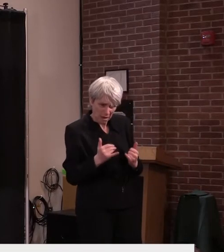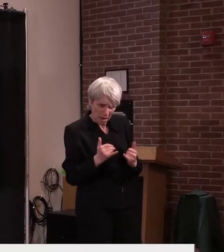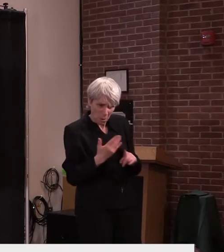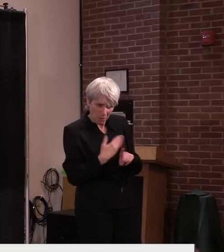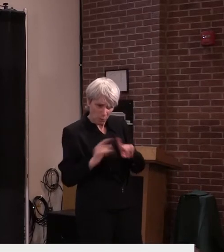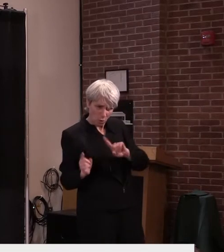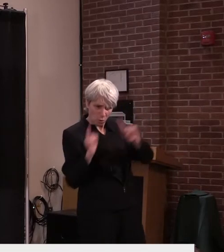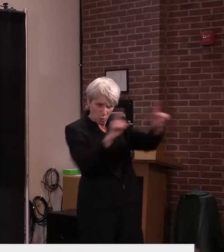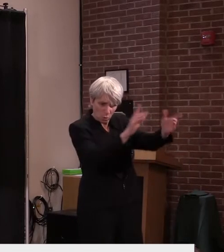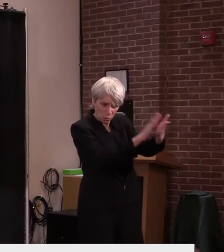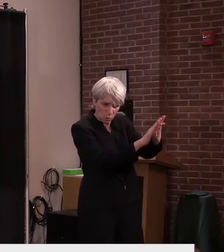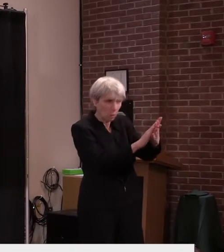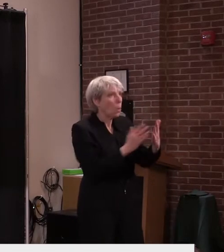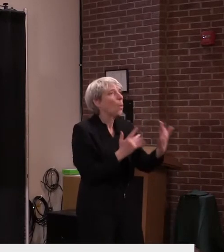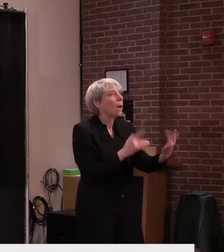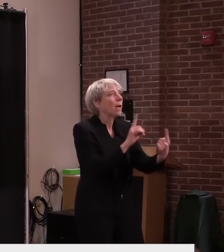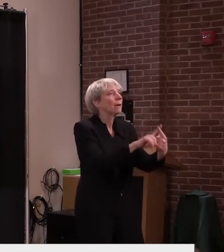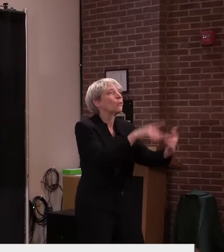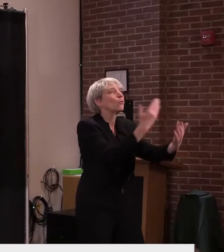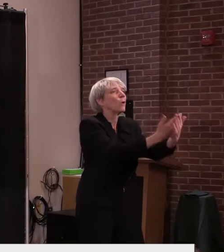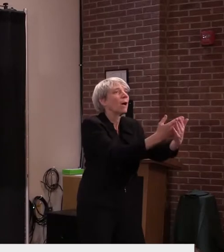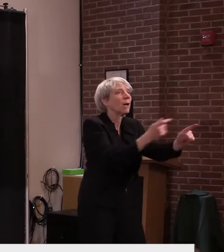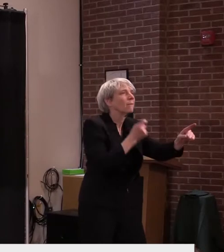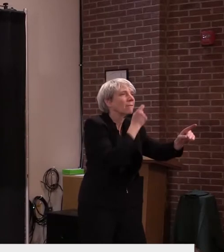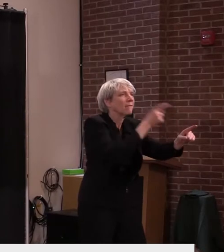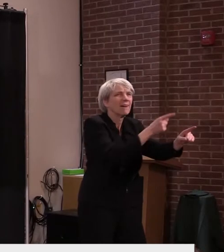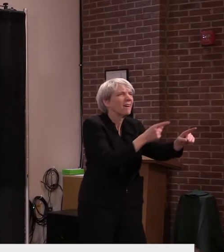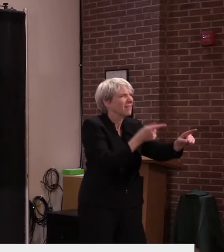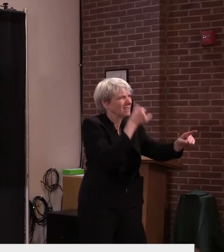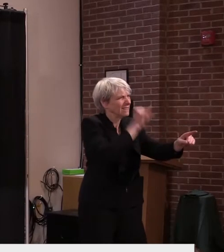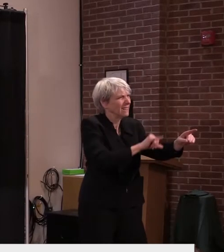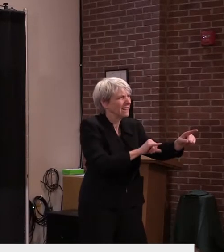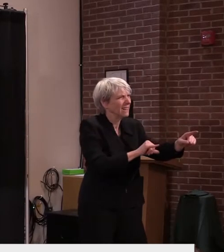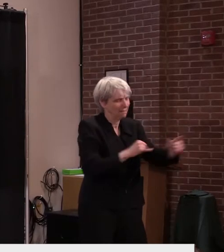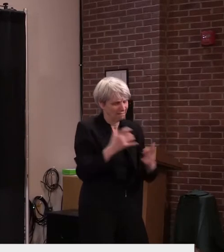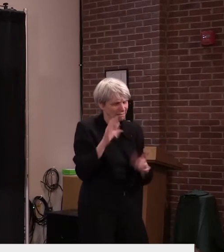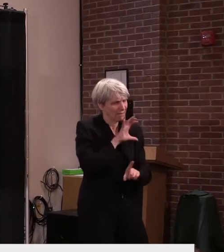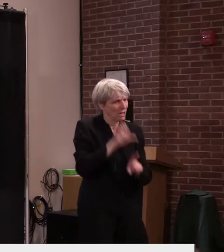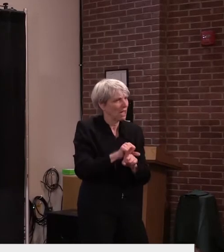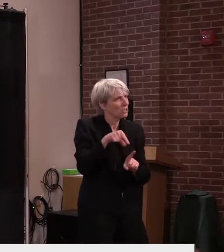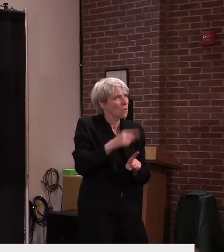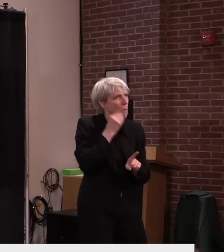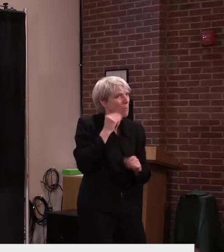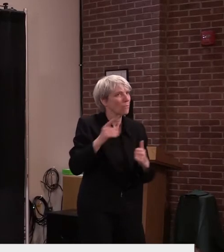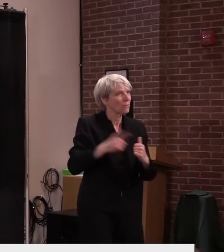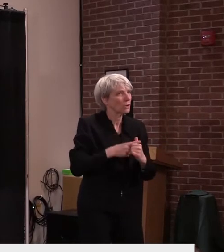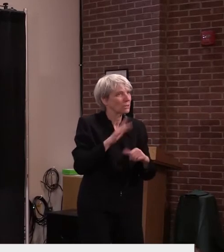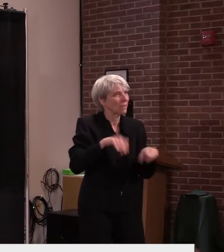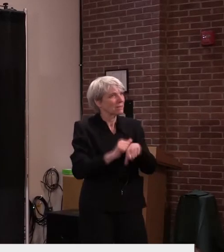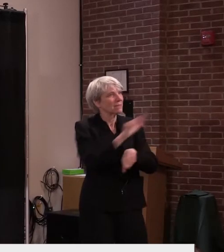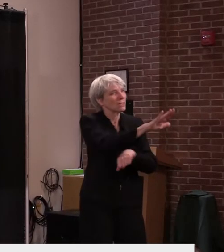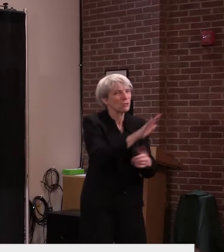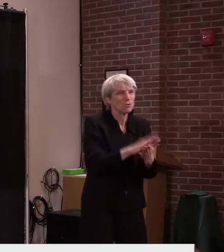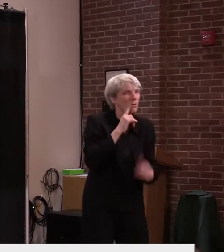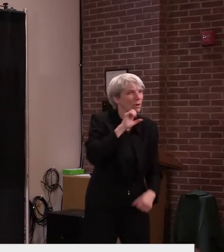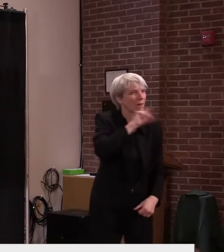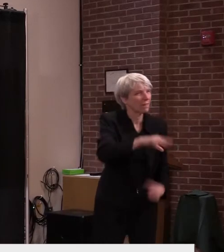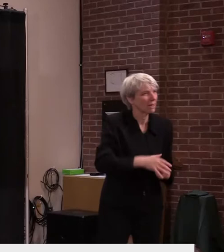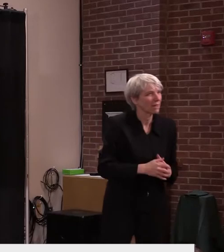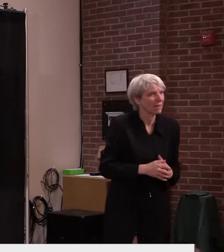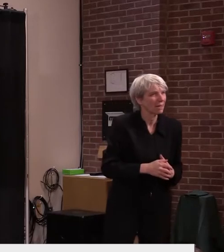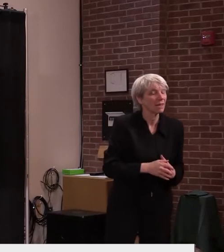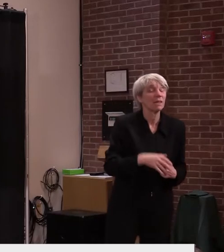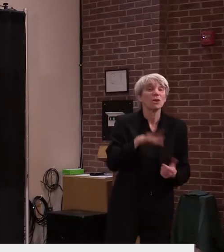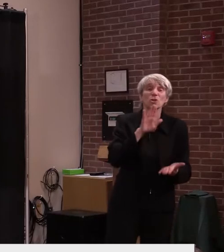the school. And the state's school nurses, who have moved mountains day after